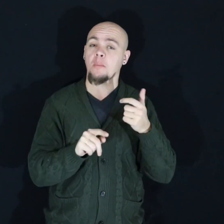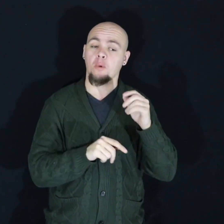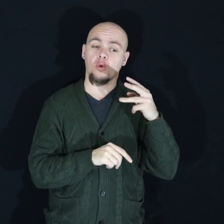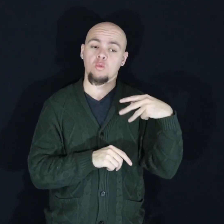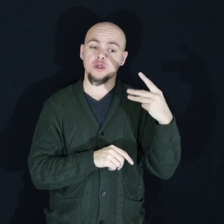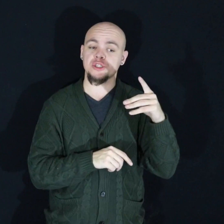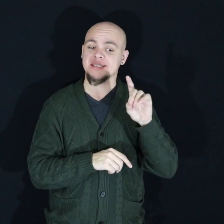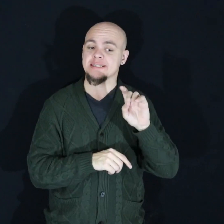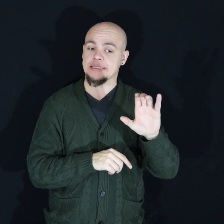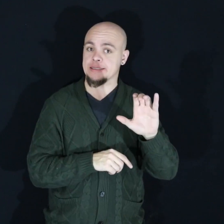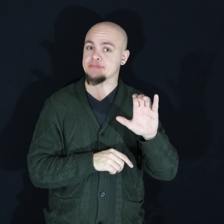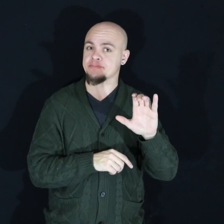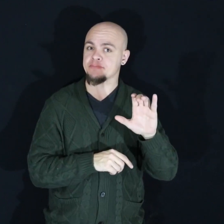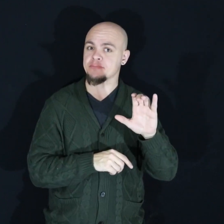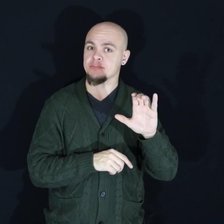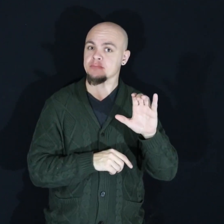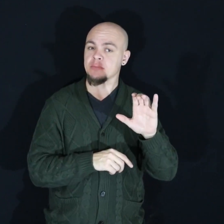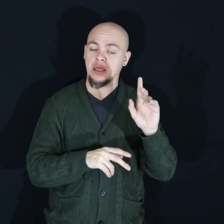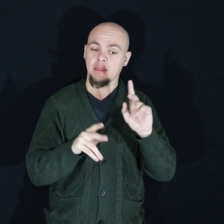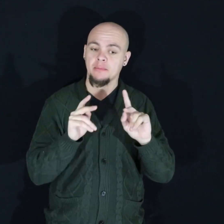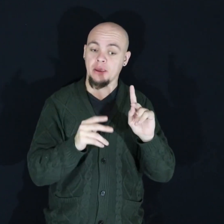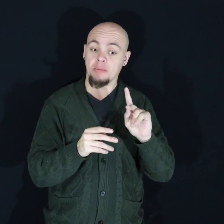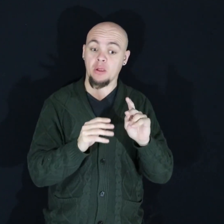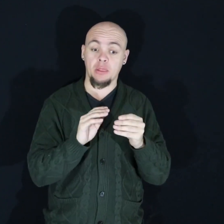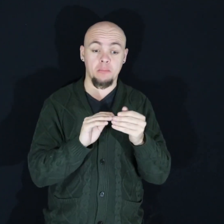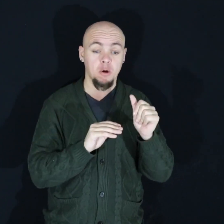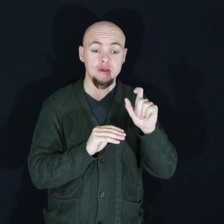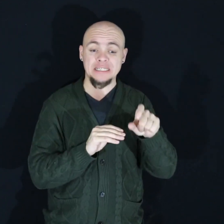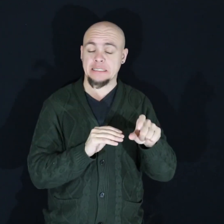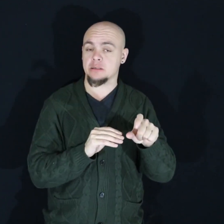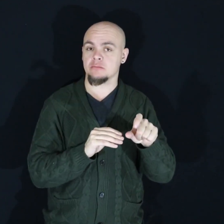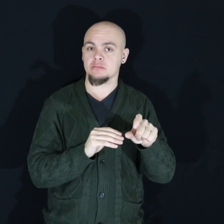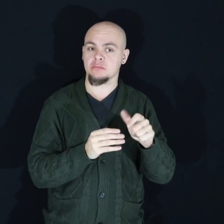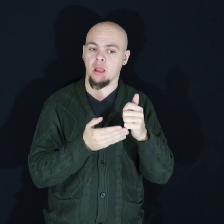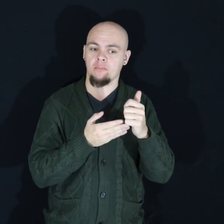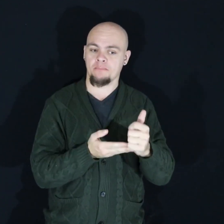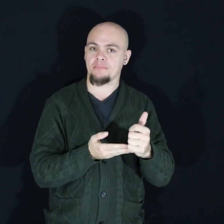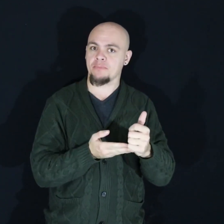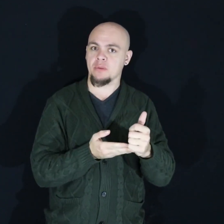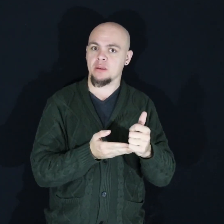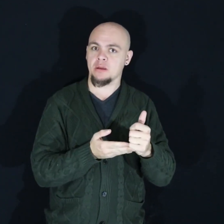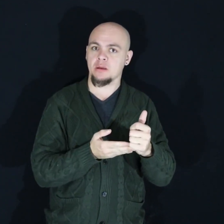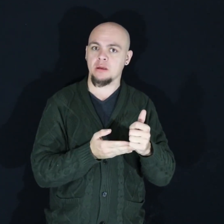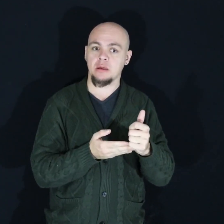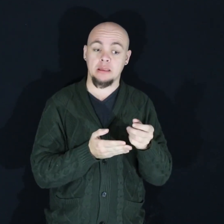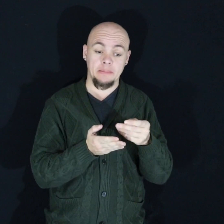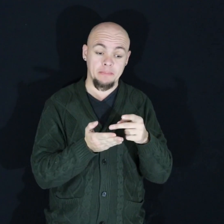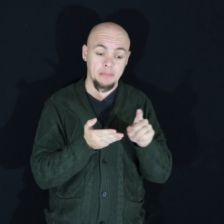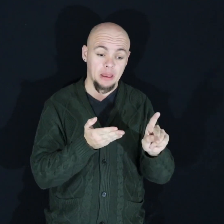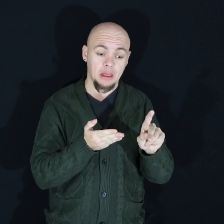D.C., and it's meant to help the folks that are in the most need, the folks that have the least means to pay.